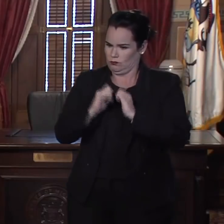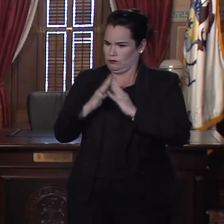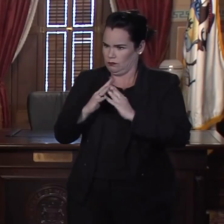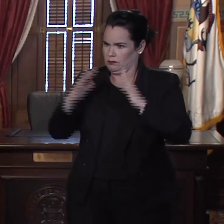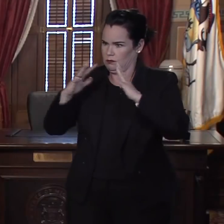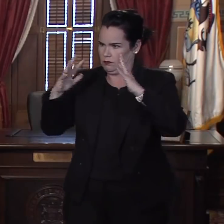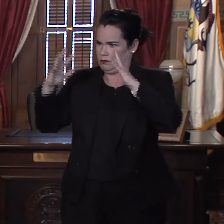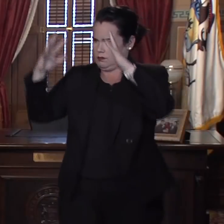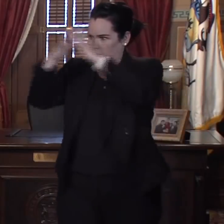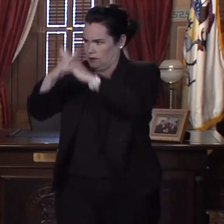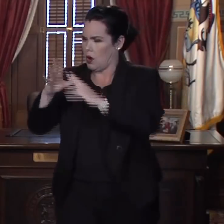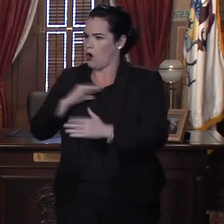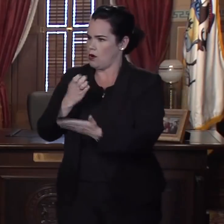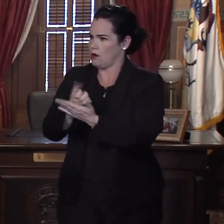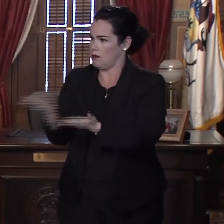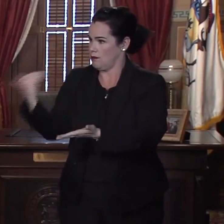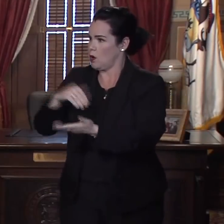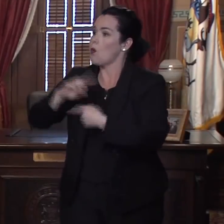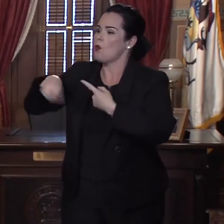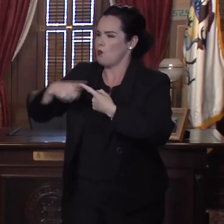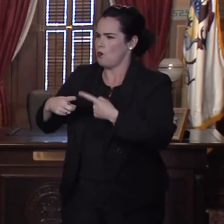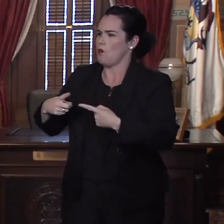so.